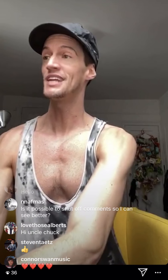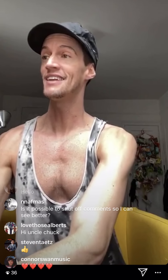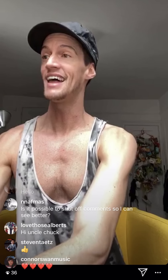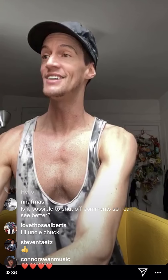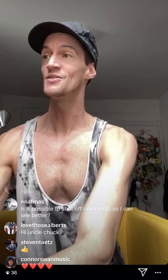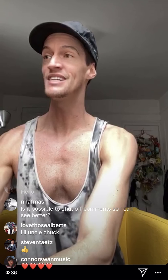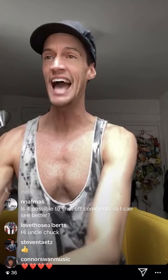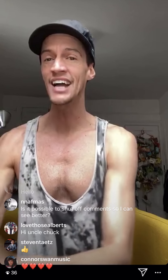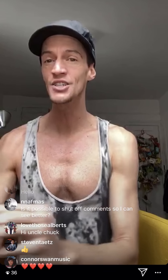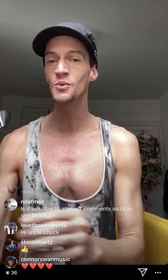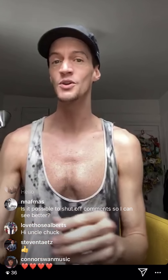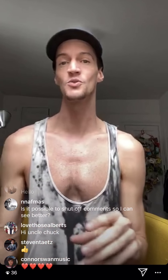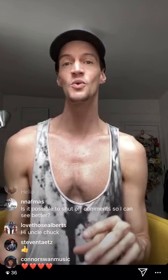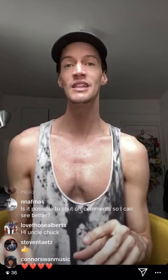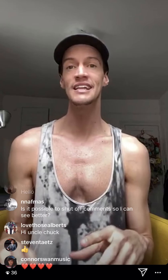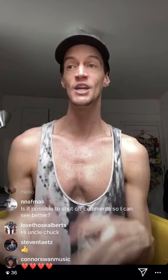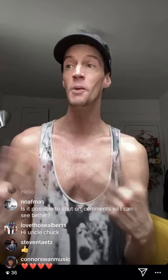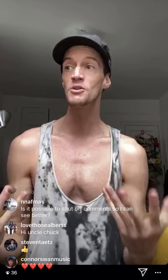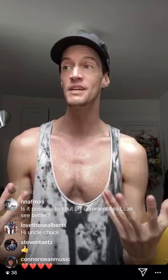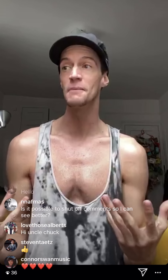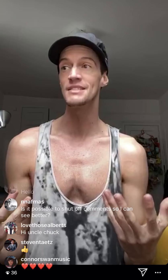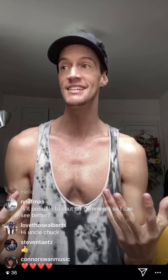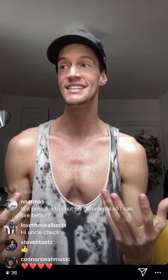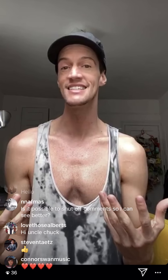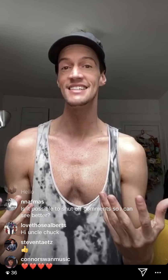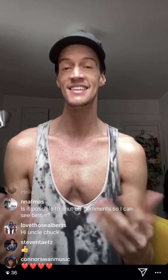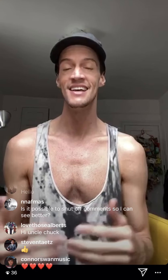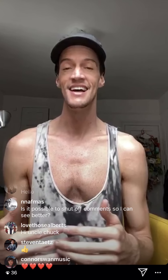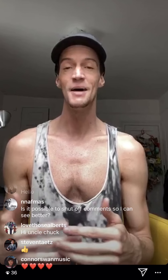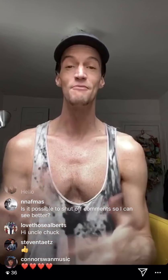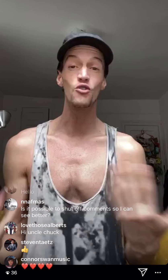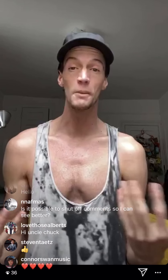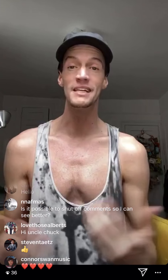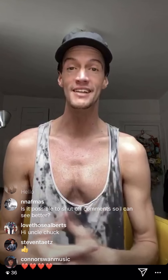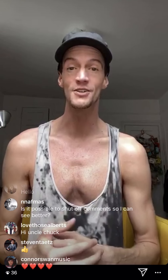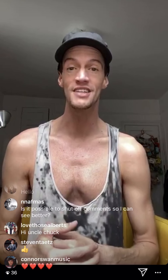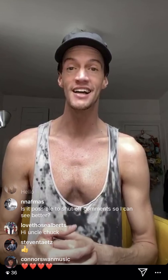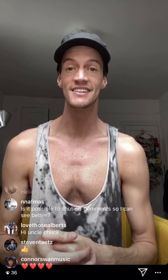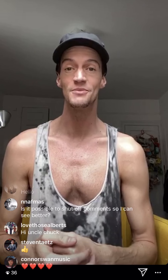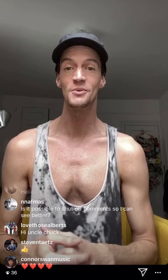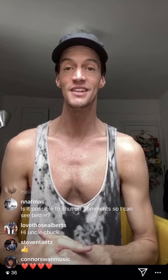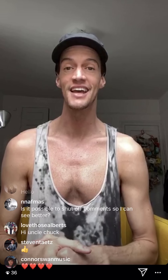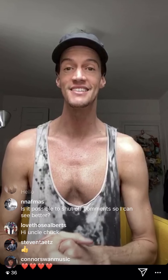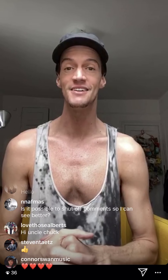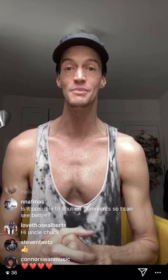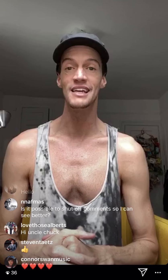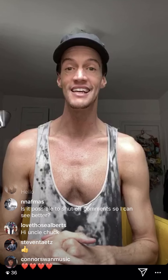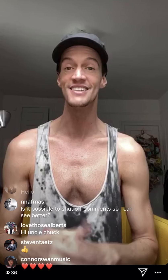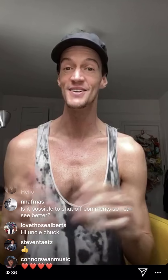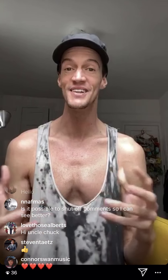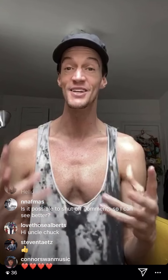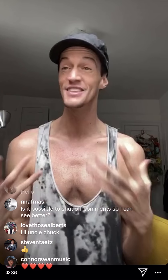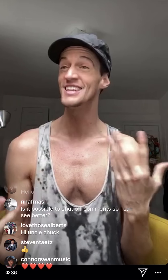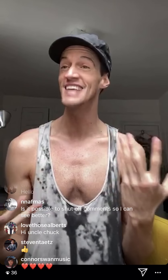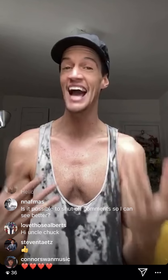that. So these action words really can almost become sentences for a beginner sign, someone with ASL beginning. So these action words